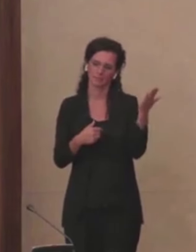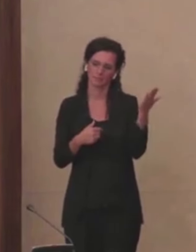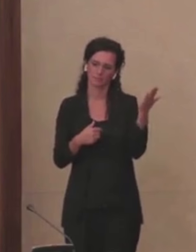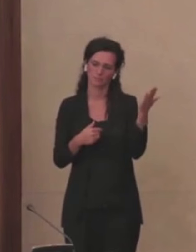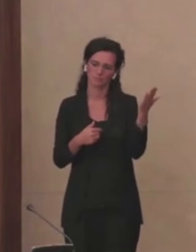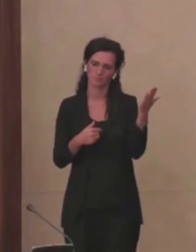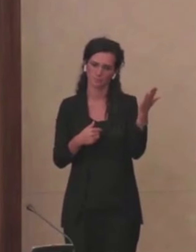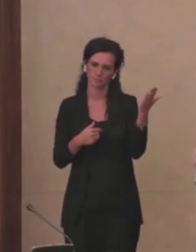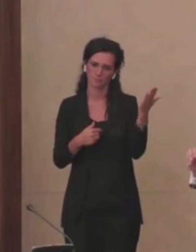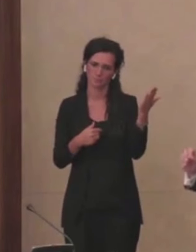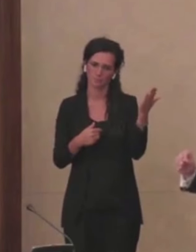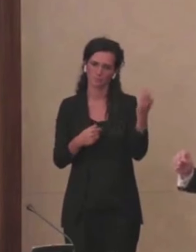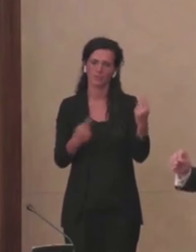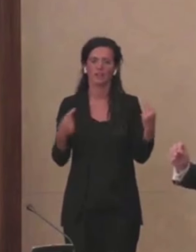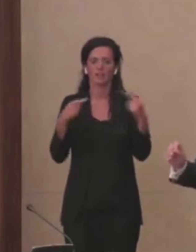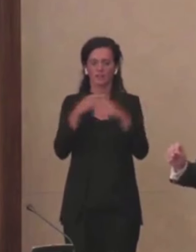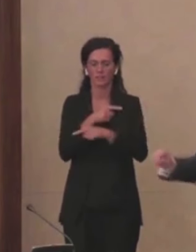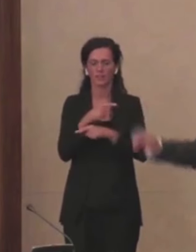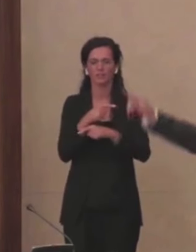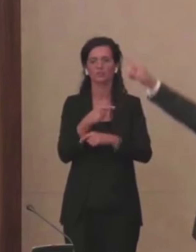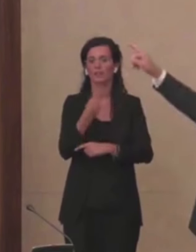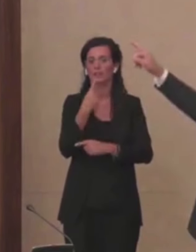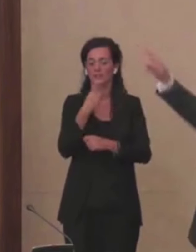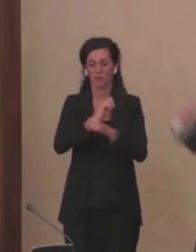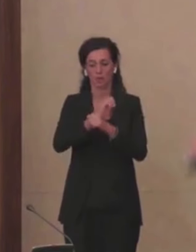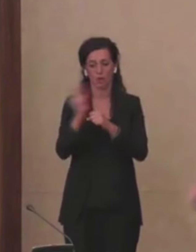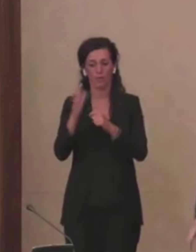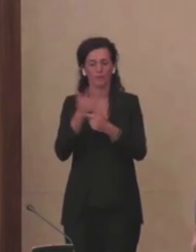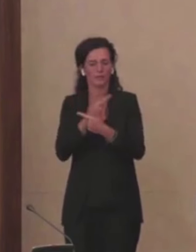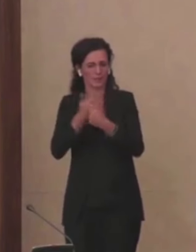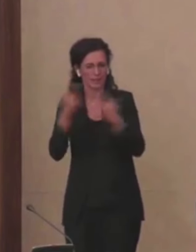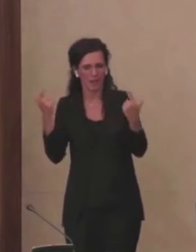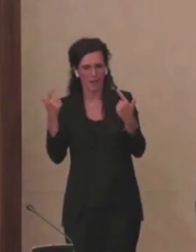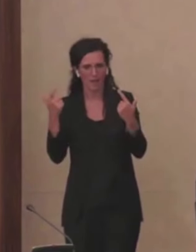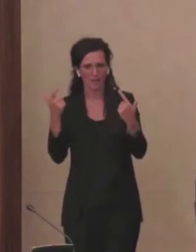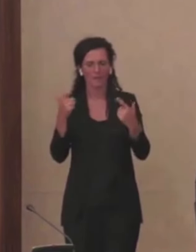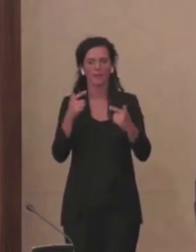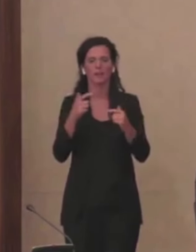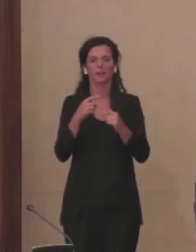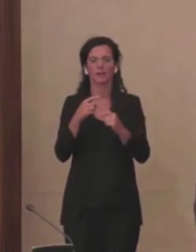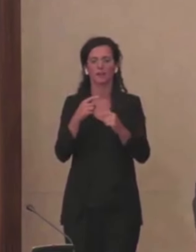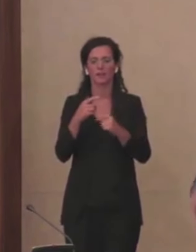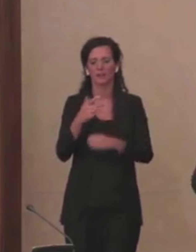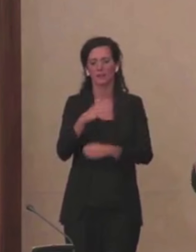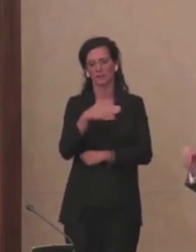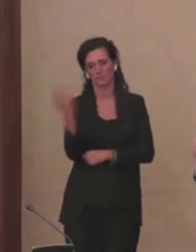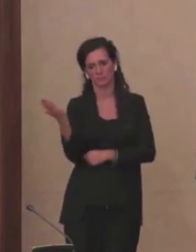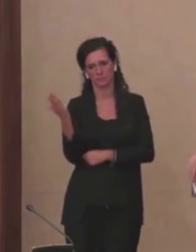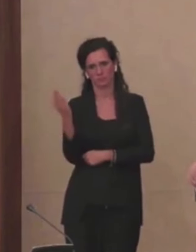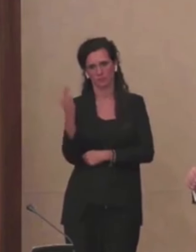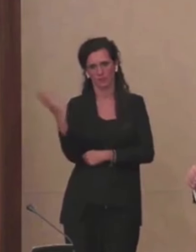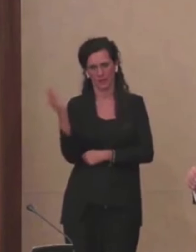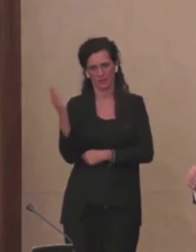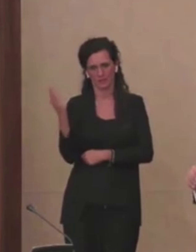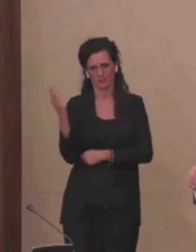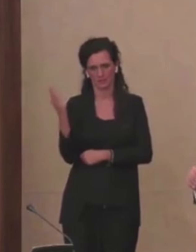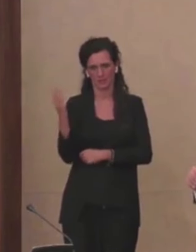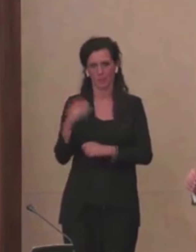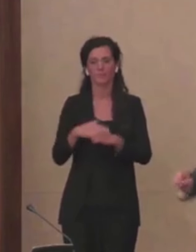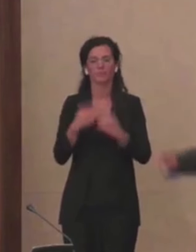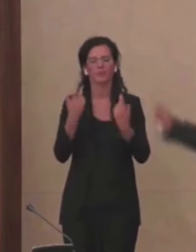dotted line. What's interesting is there's some patients who are categorized in the hospital as mild to